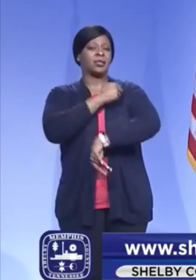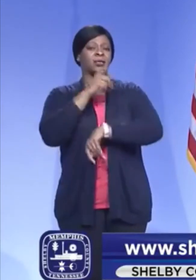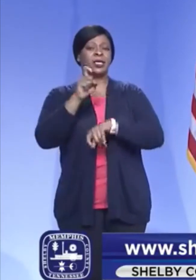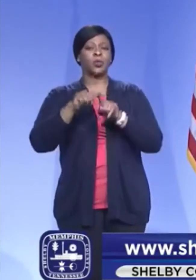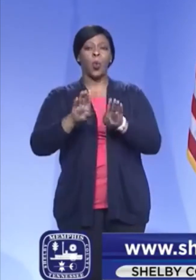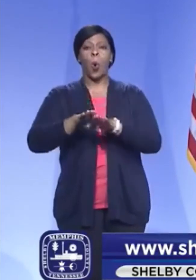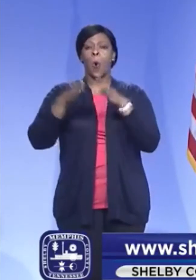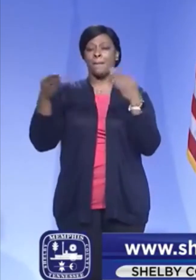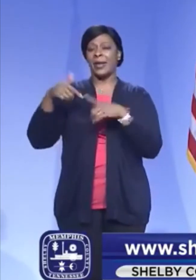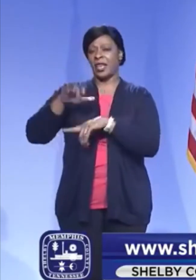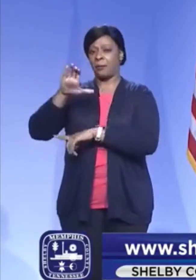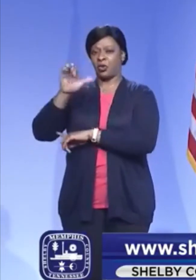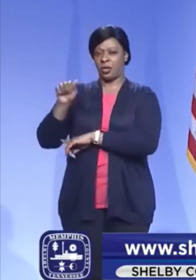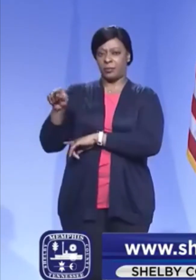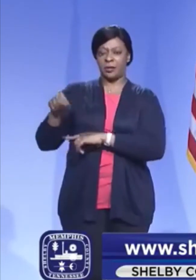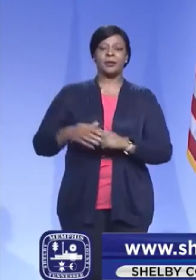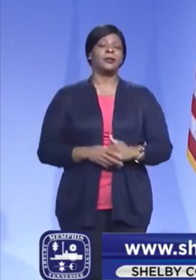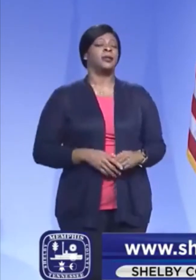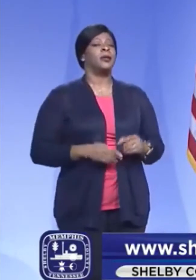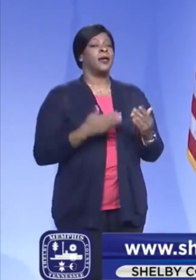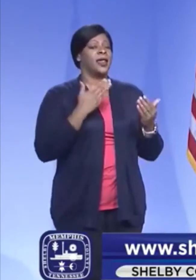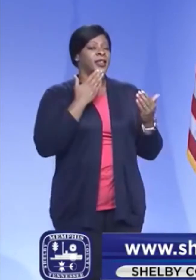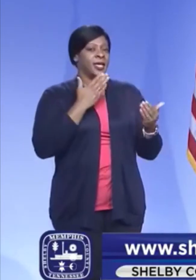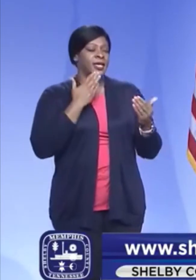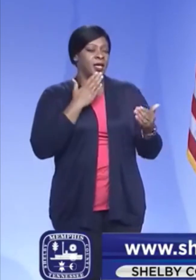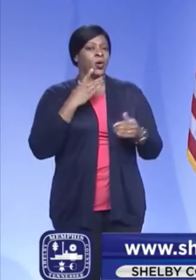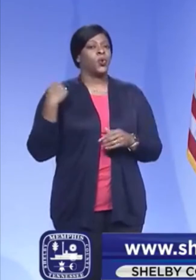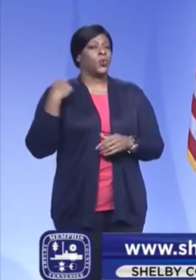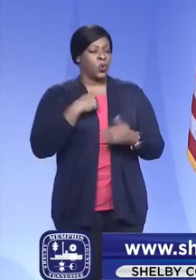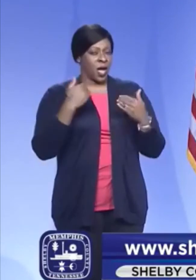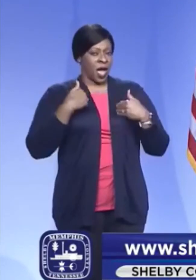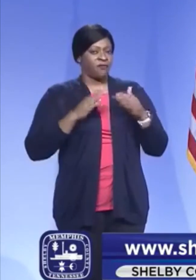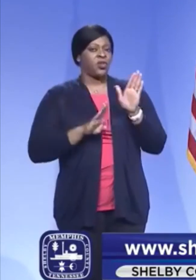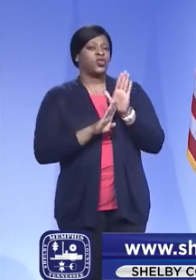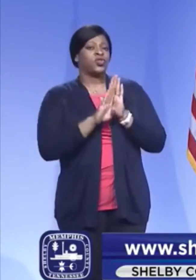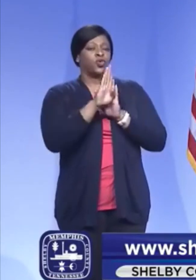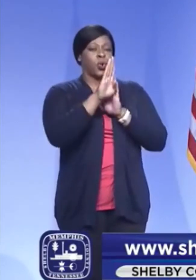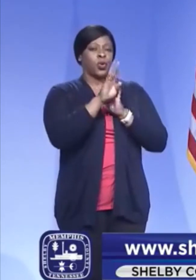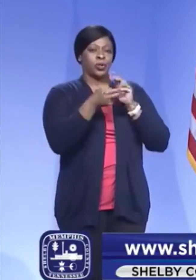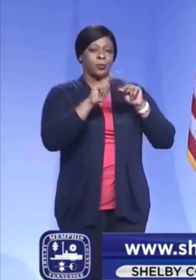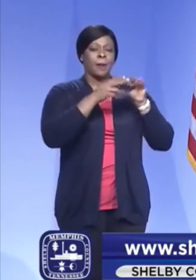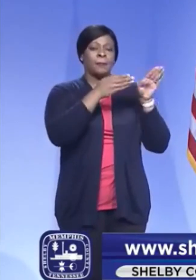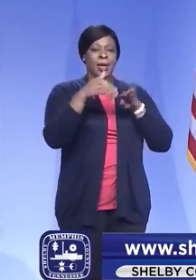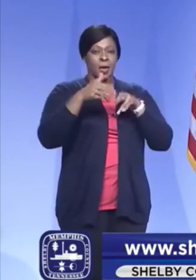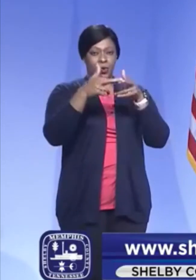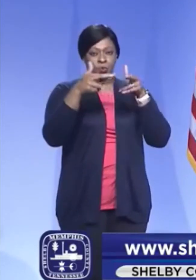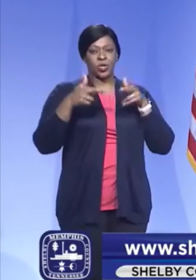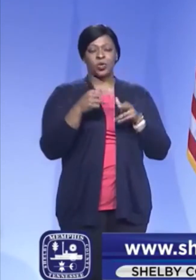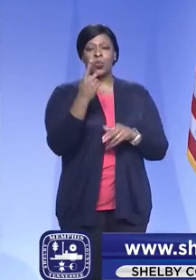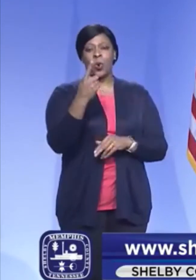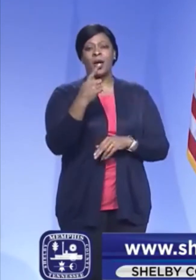open? Thank you. We do have a surge plan at Regional 1 Health.